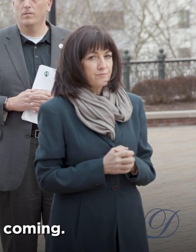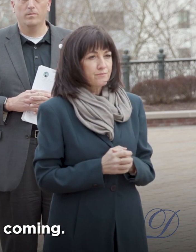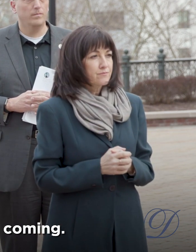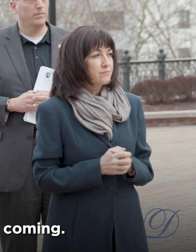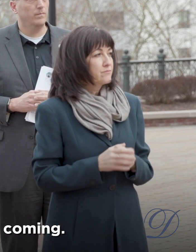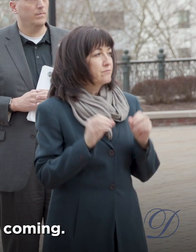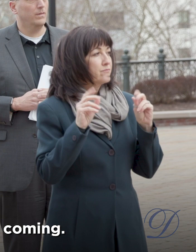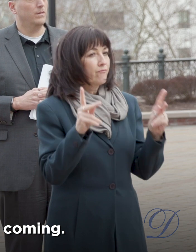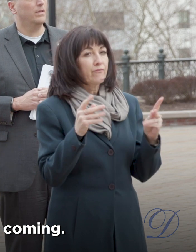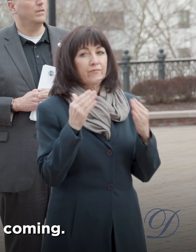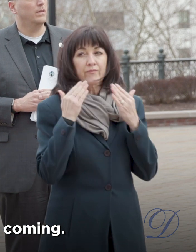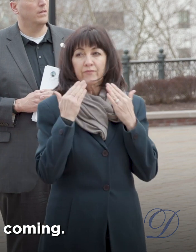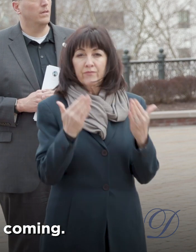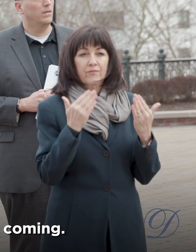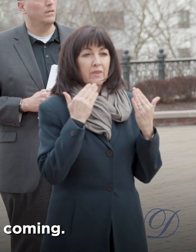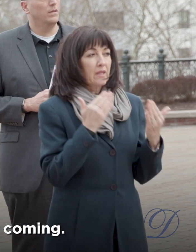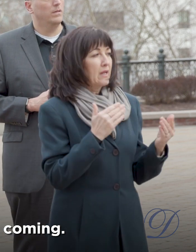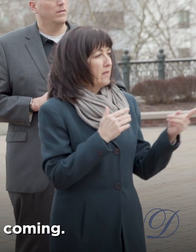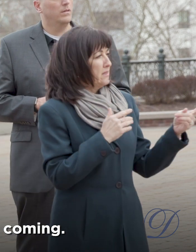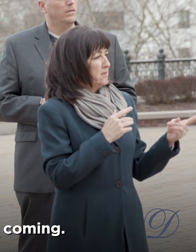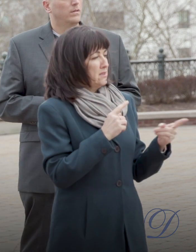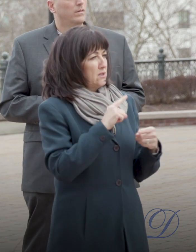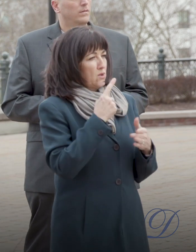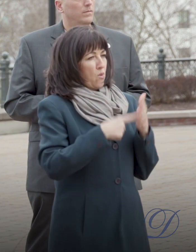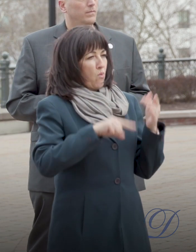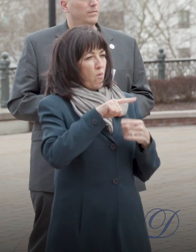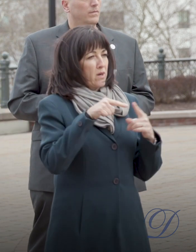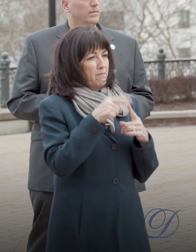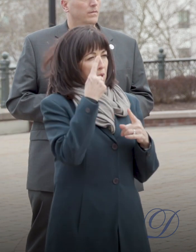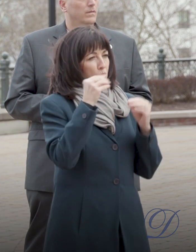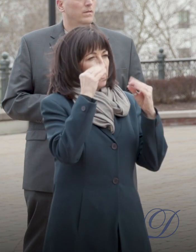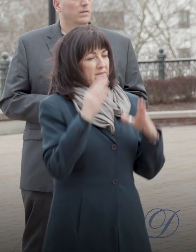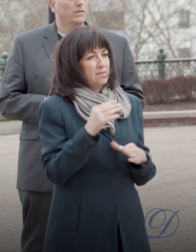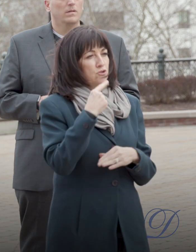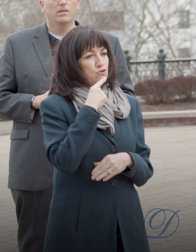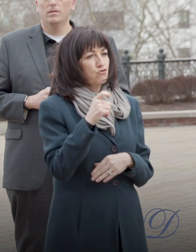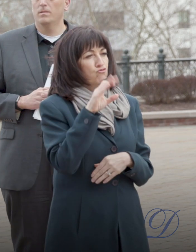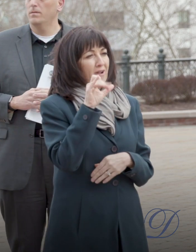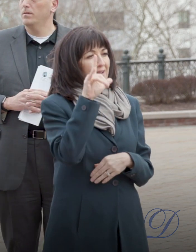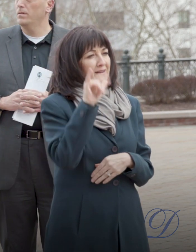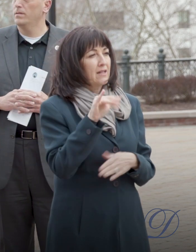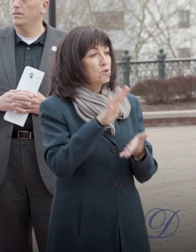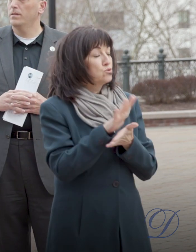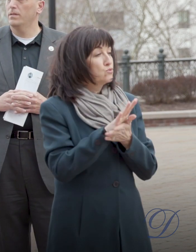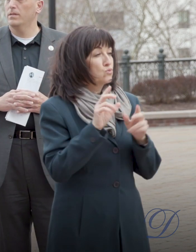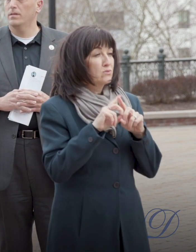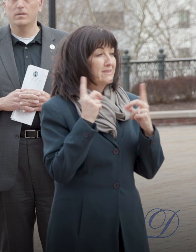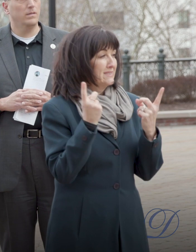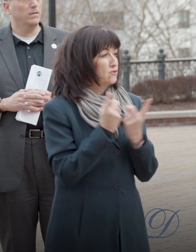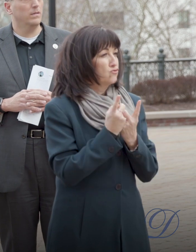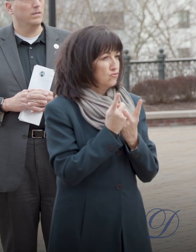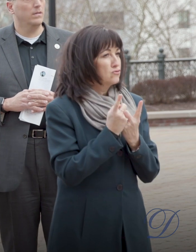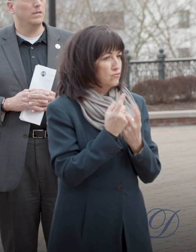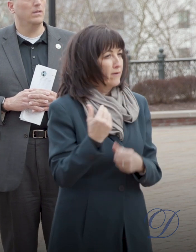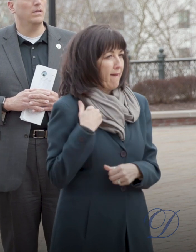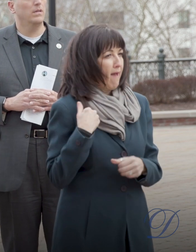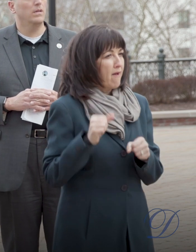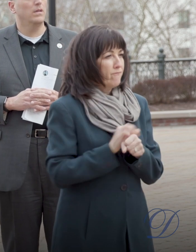Okay, thanks very much for coming. Teacher at the Red Clay School District who tested positive? I don't know. That was on WDEL?